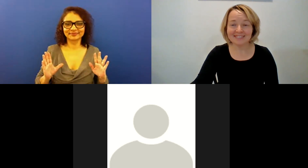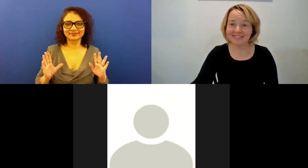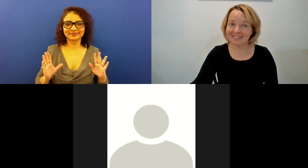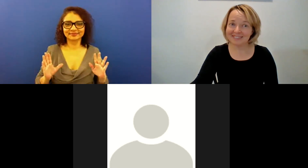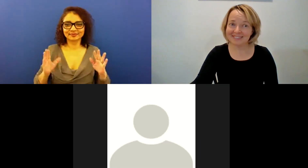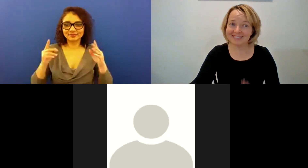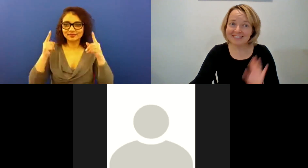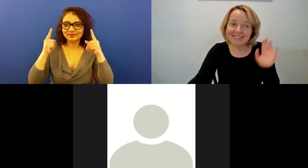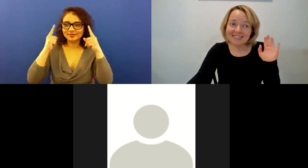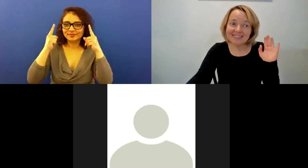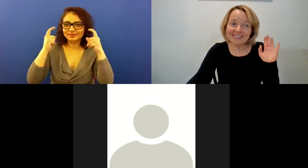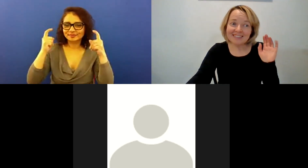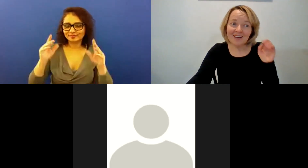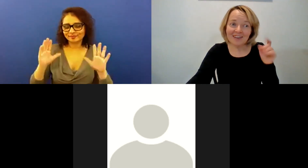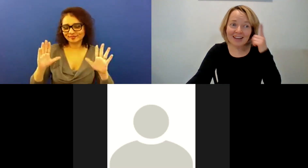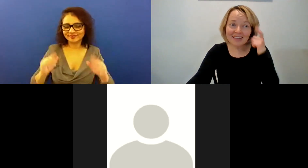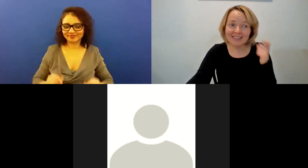I don't see you anymore.